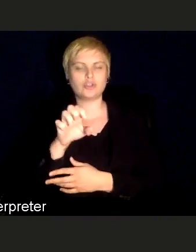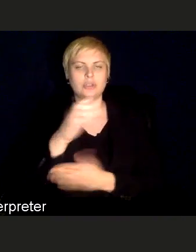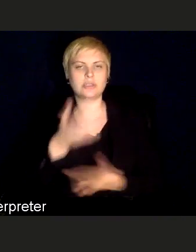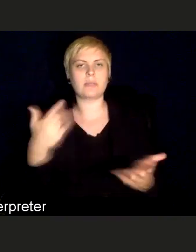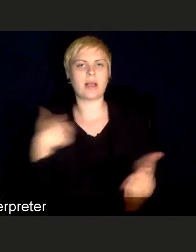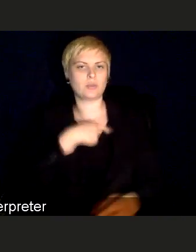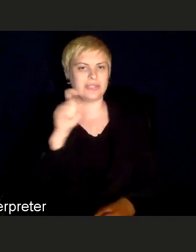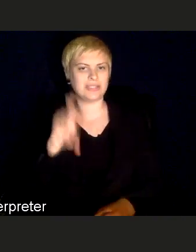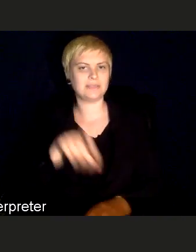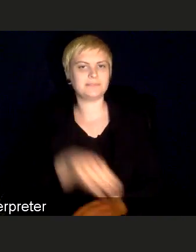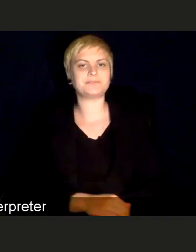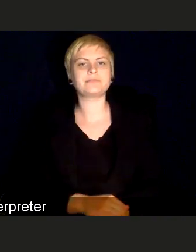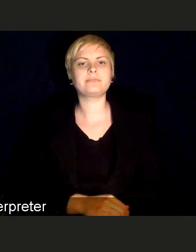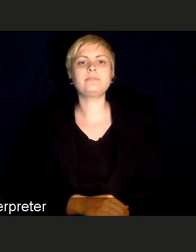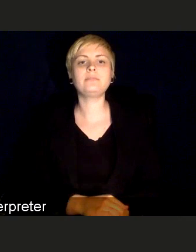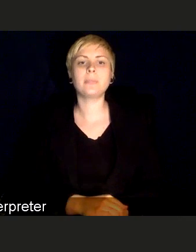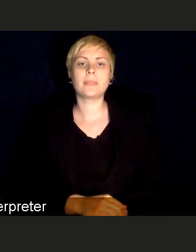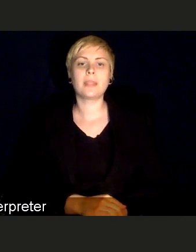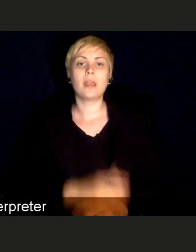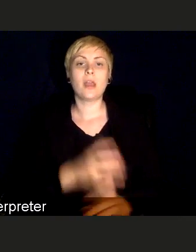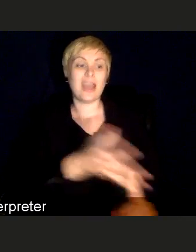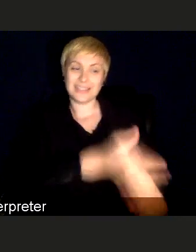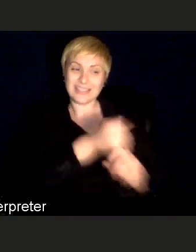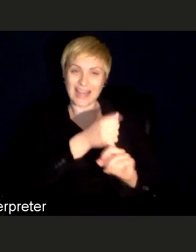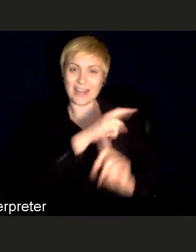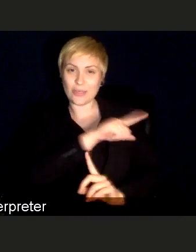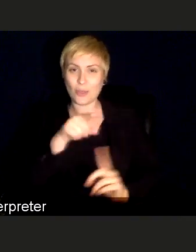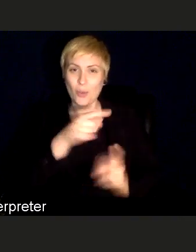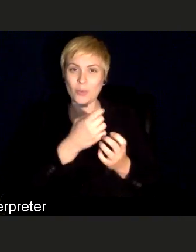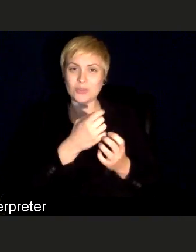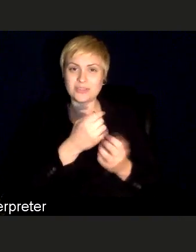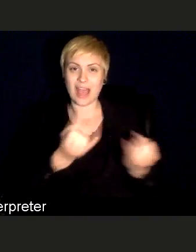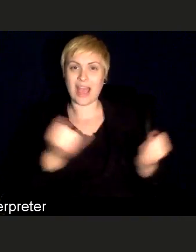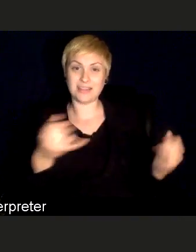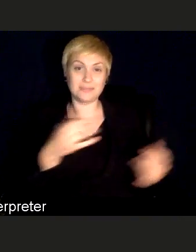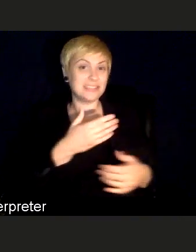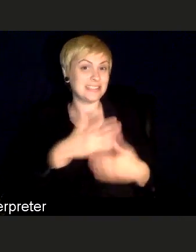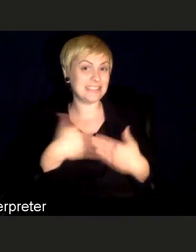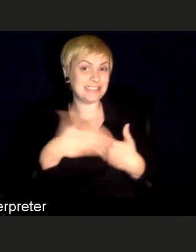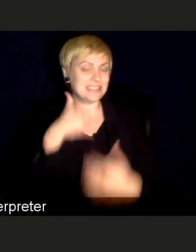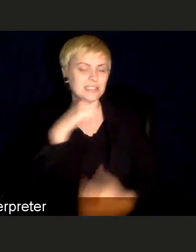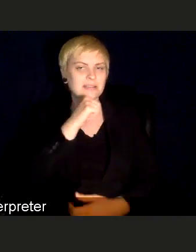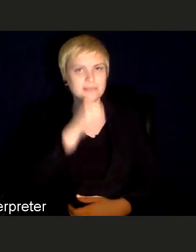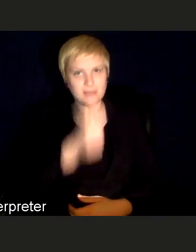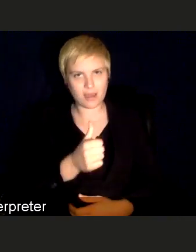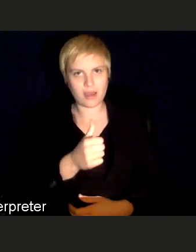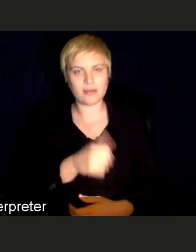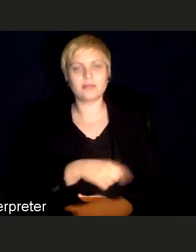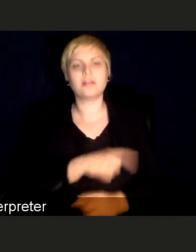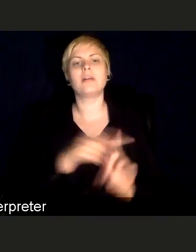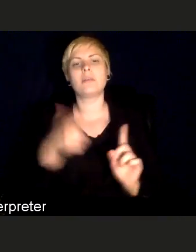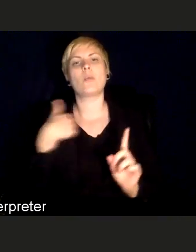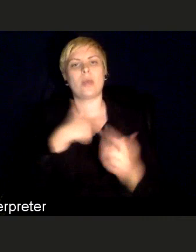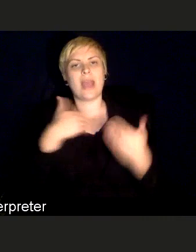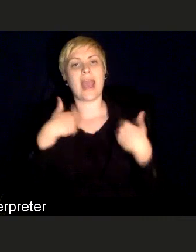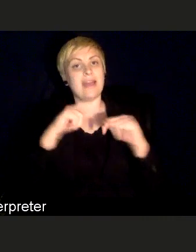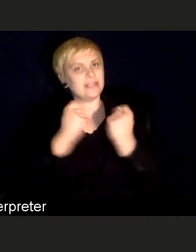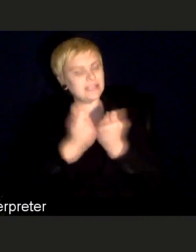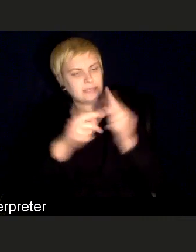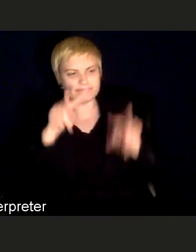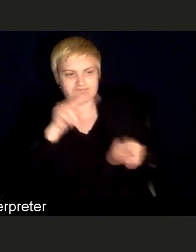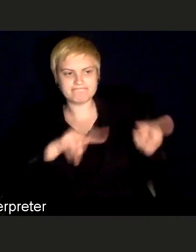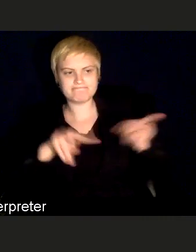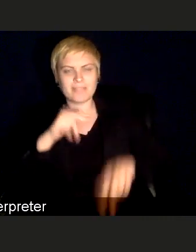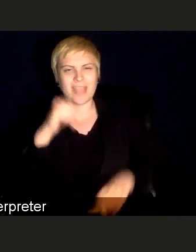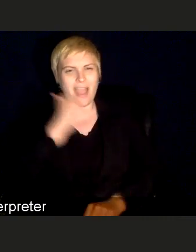sourcing these items has become easier as this pandemic has grown, but we have a team that looks at this and monitors this on a daily basis